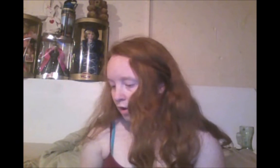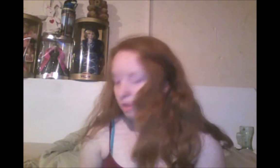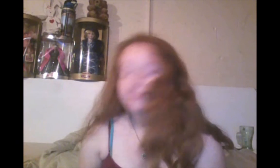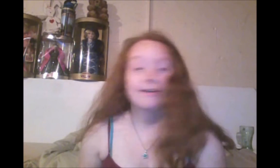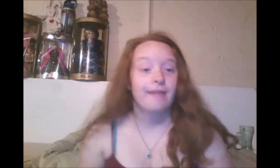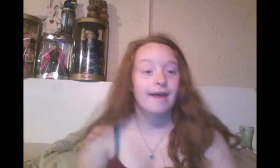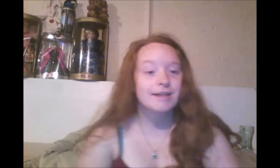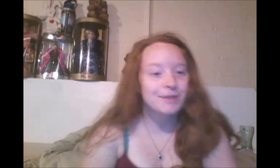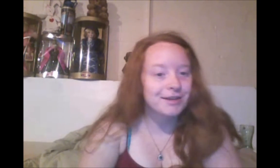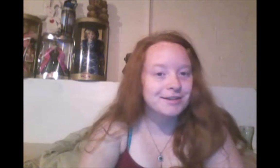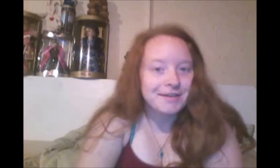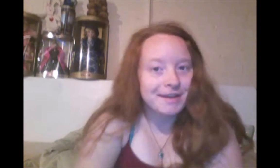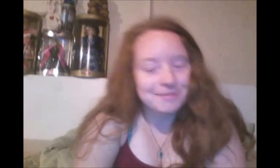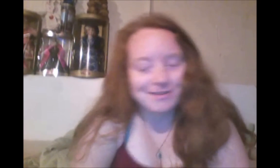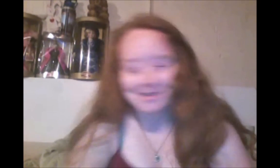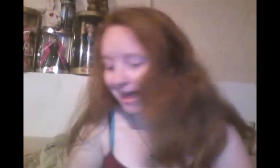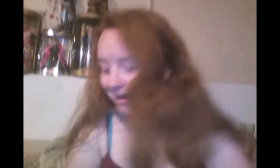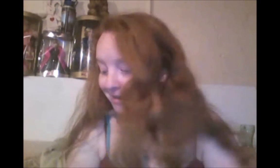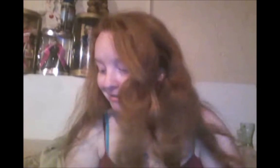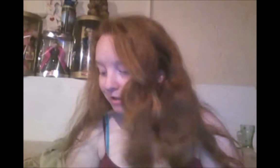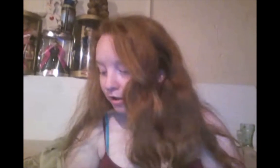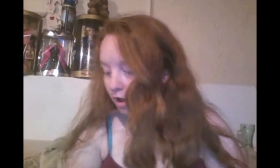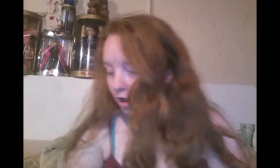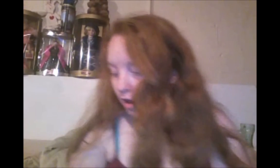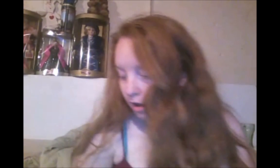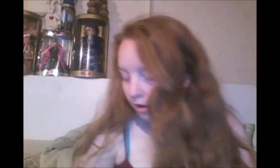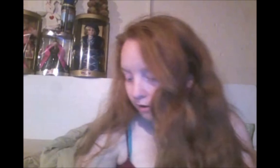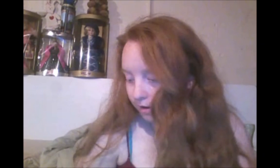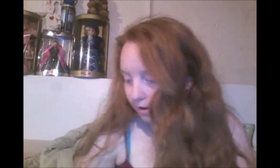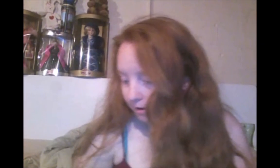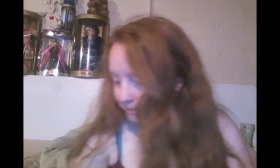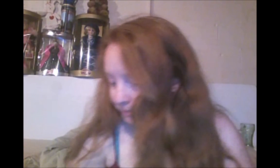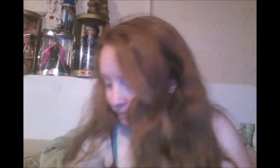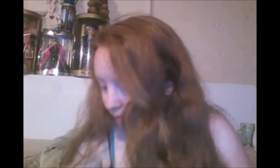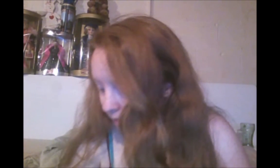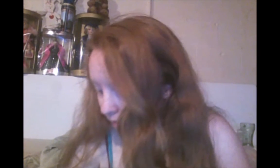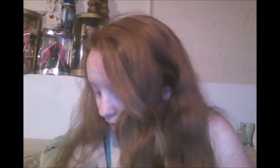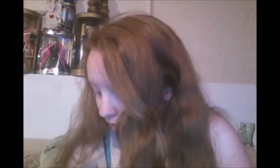So last page of animals, guys. Okay?